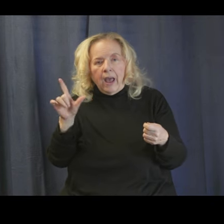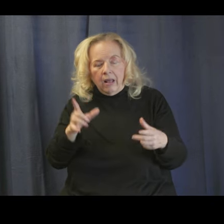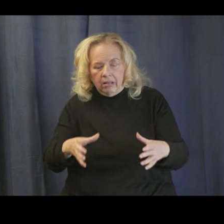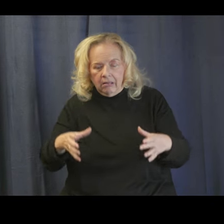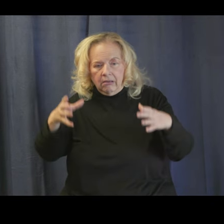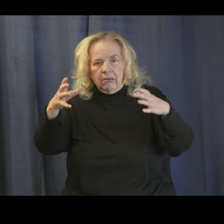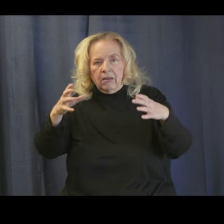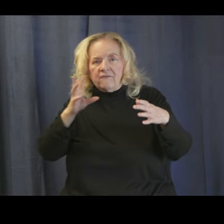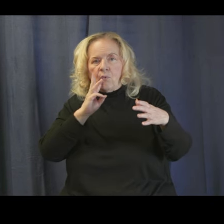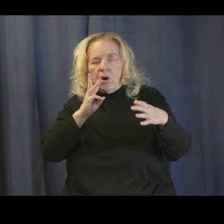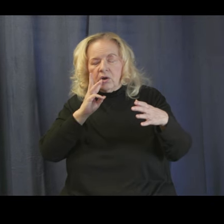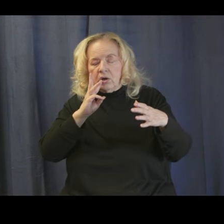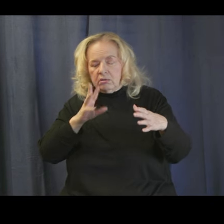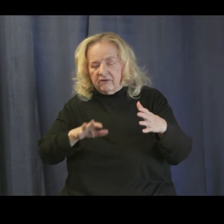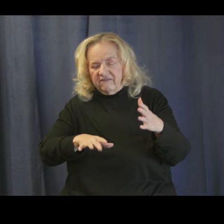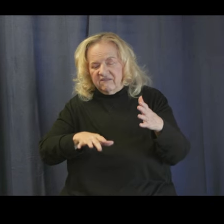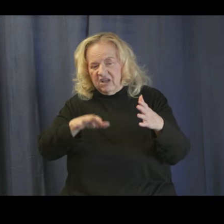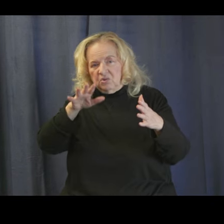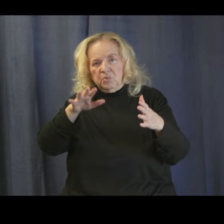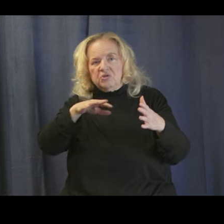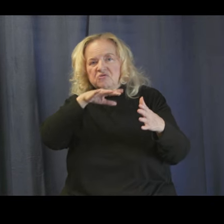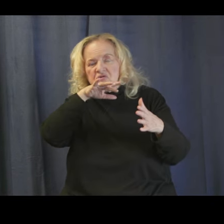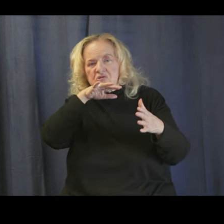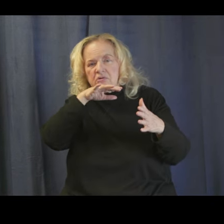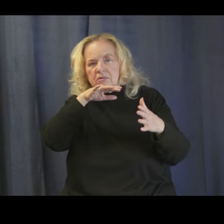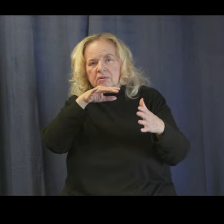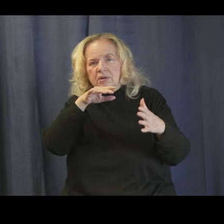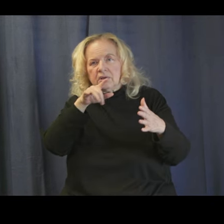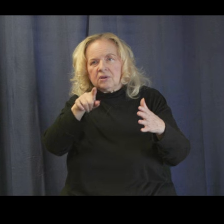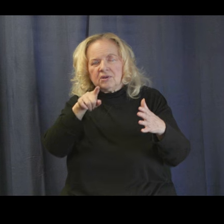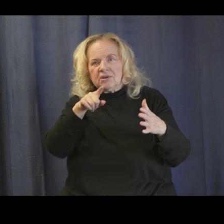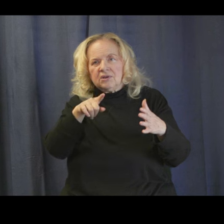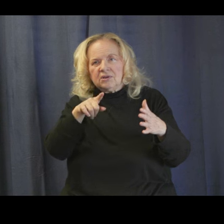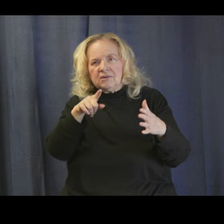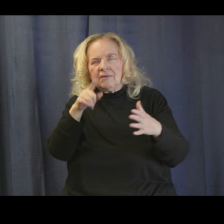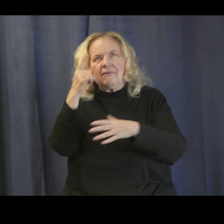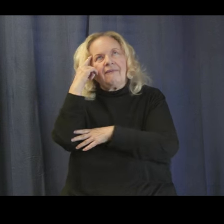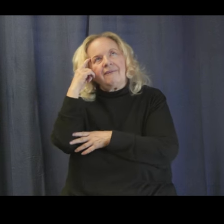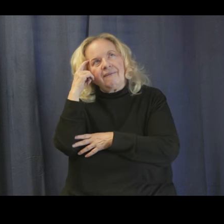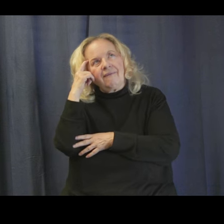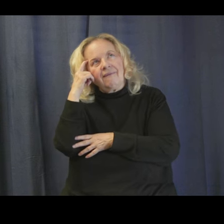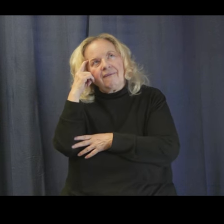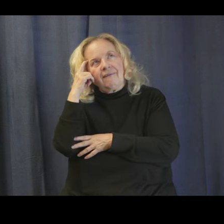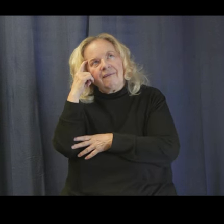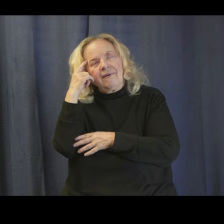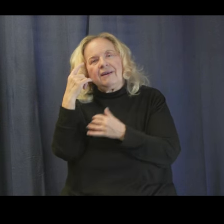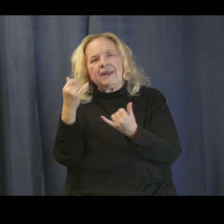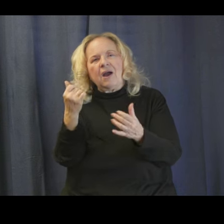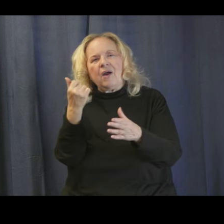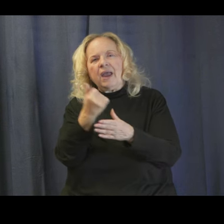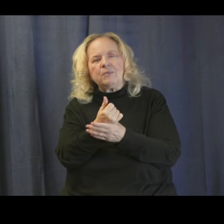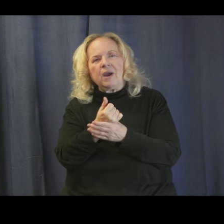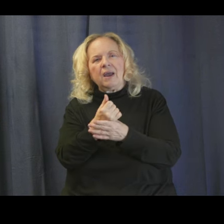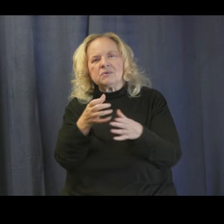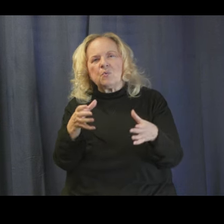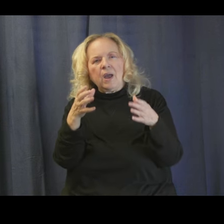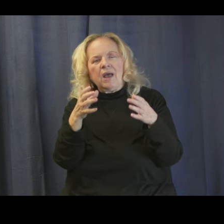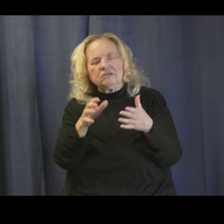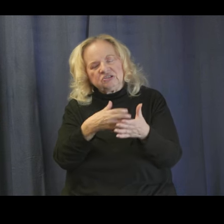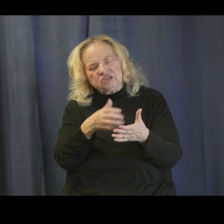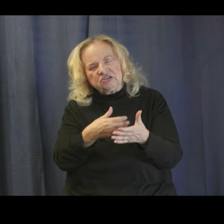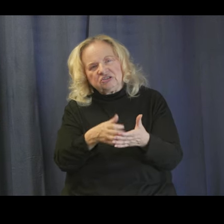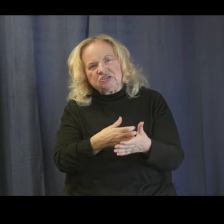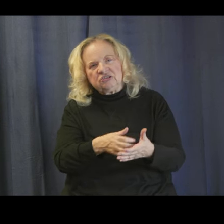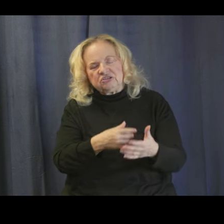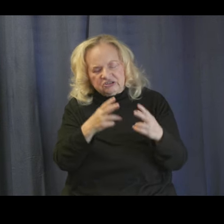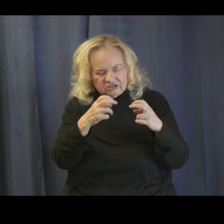water, and it also has been hidden from us and filled with dirt. And you guys are doing exactly what Isaac is doing. You're redigging Abraham's wells. You're not